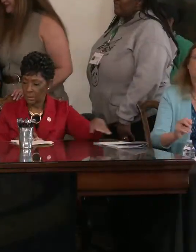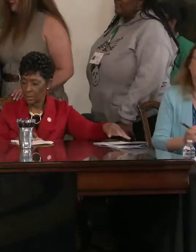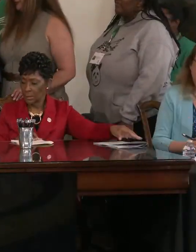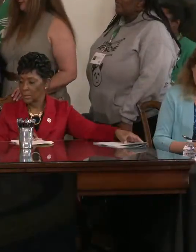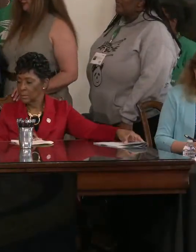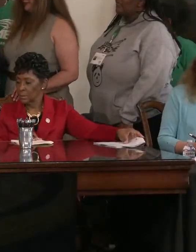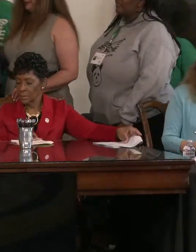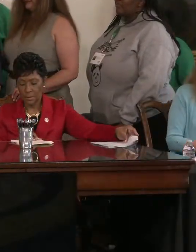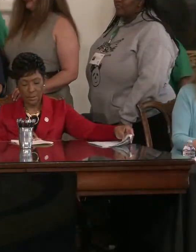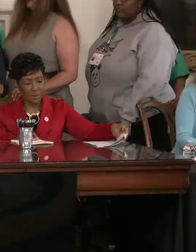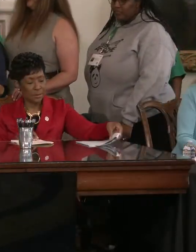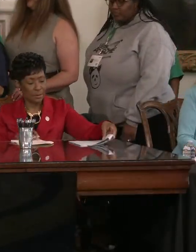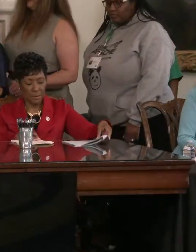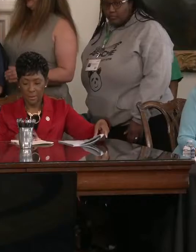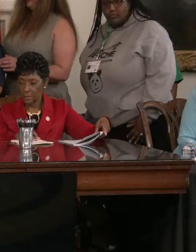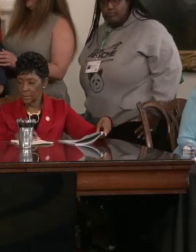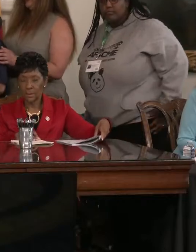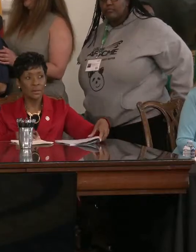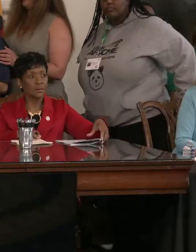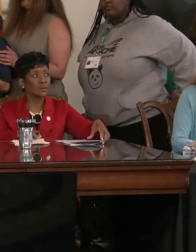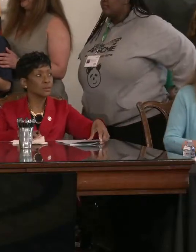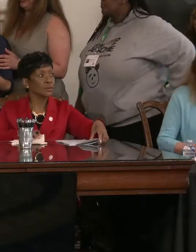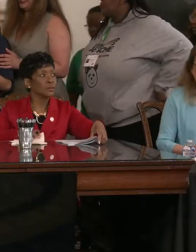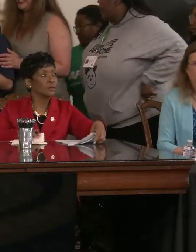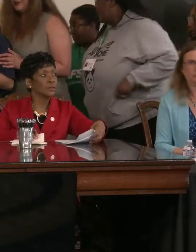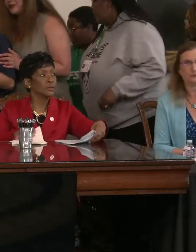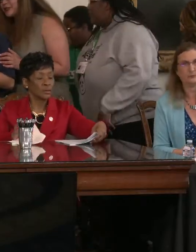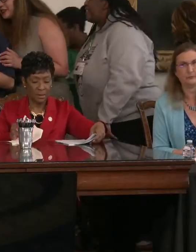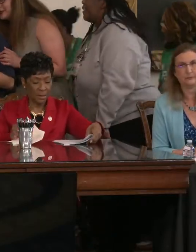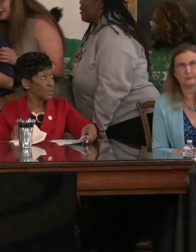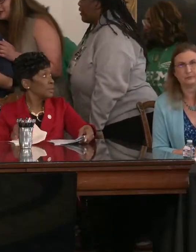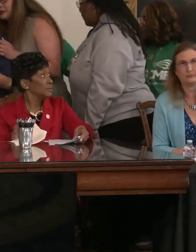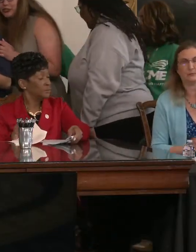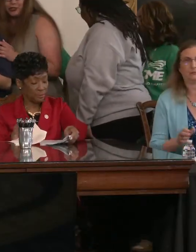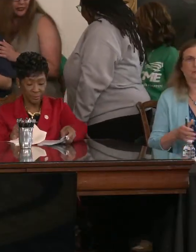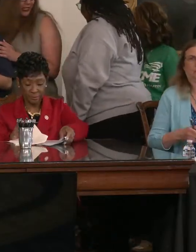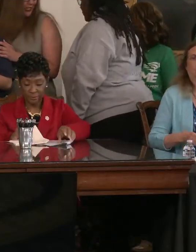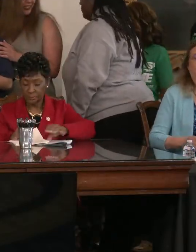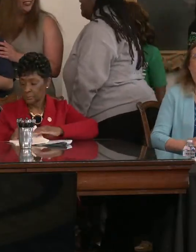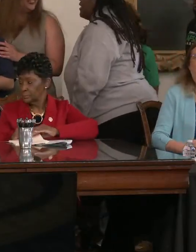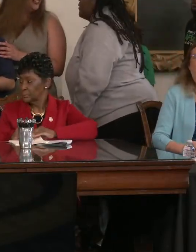Yeah. Folks, let's make sure to squeeze in.